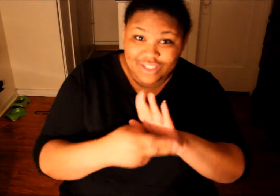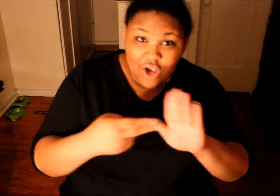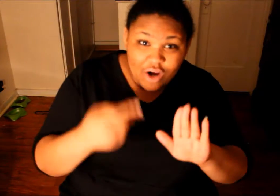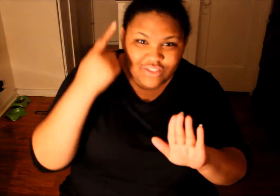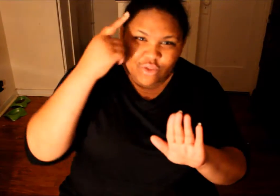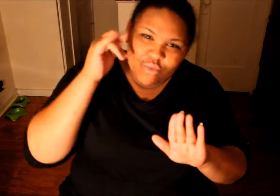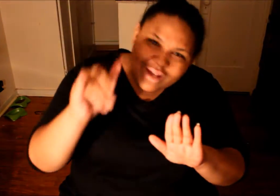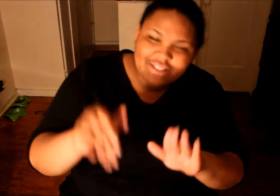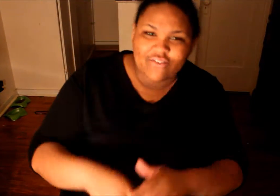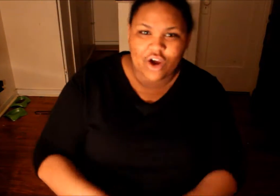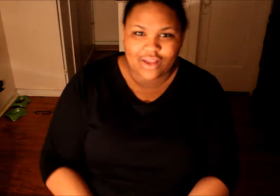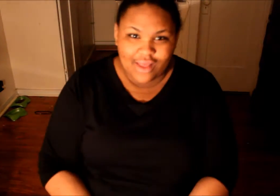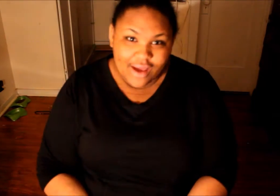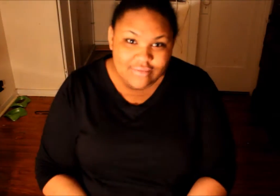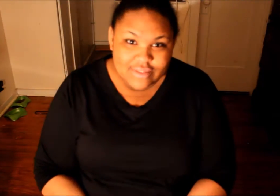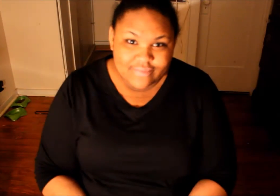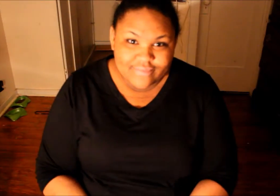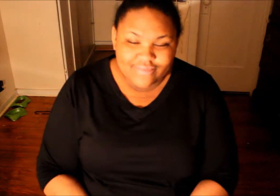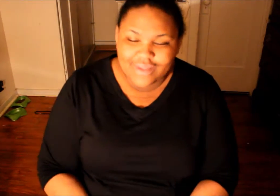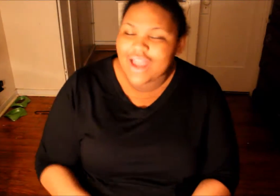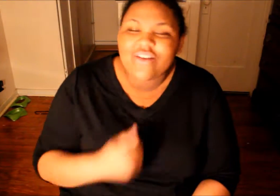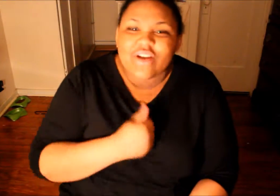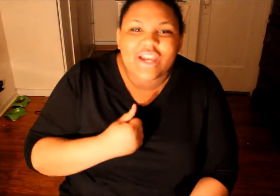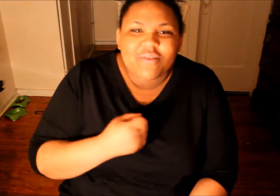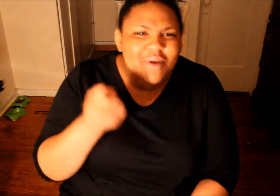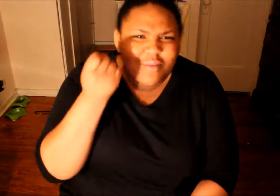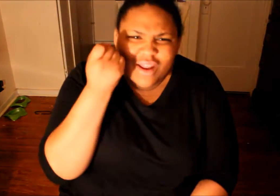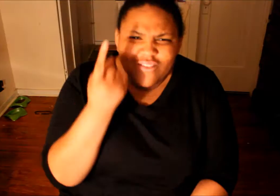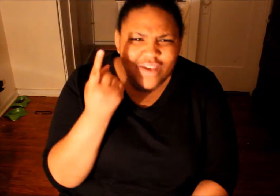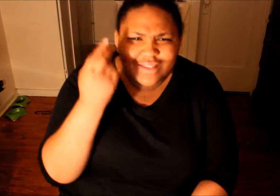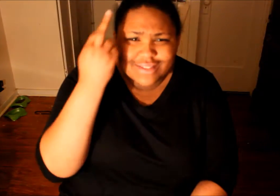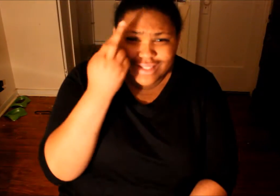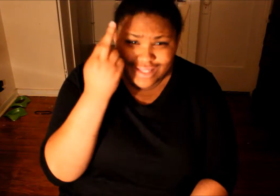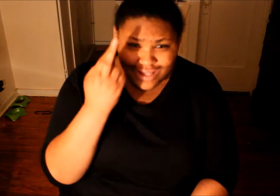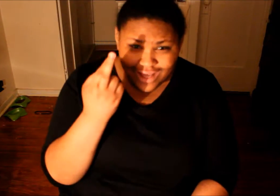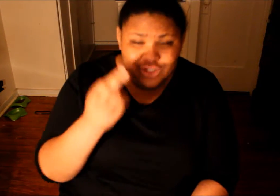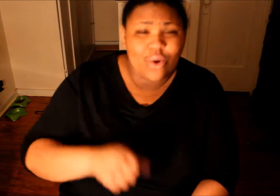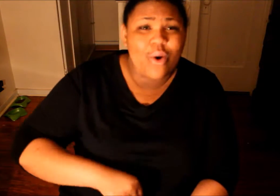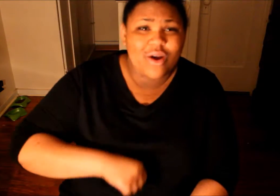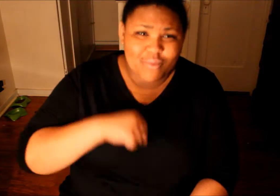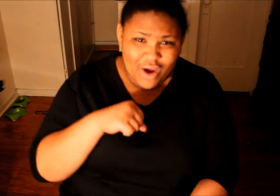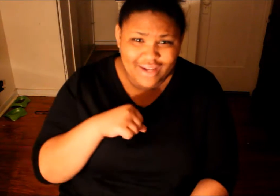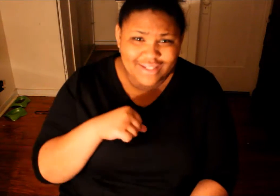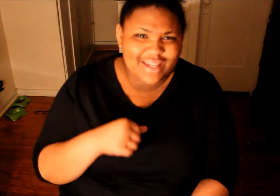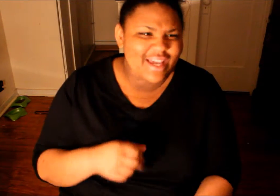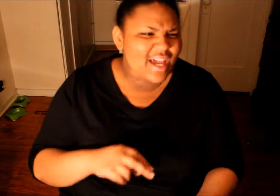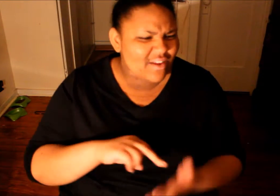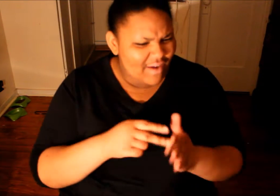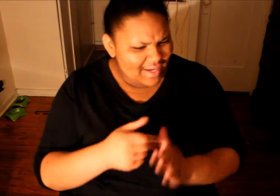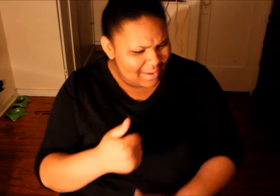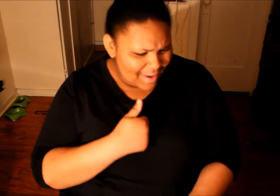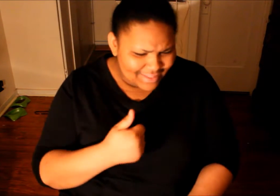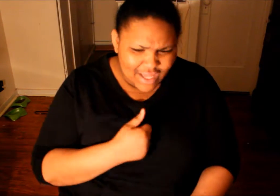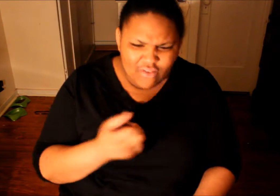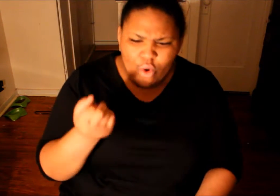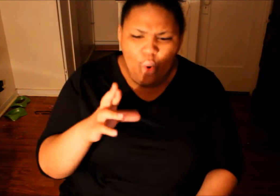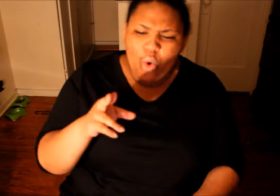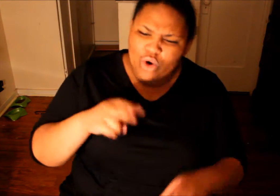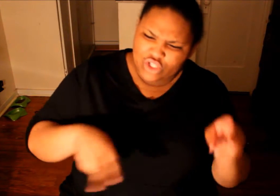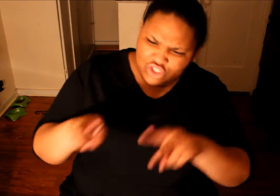the rest of our lives. Forgive me, but I fail to see the logic or pride in defining myself or judging another